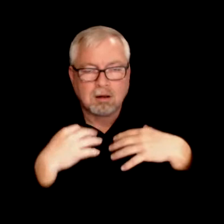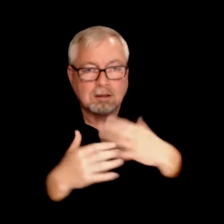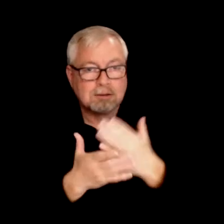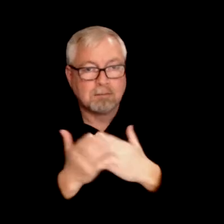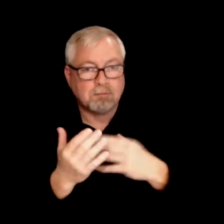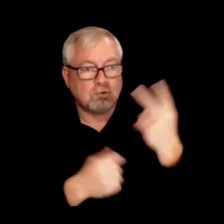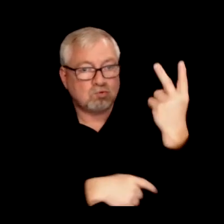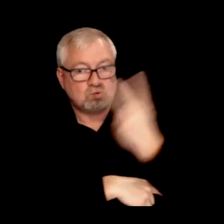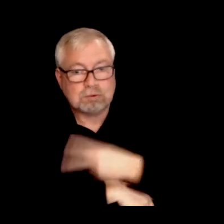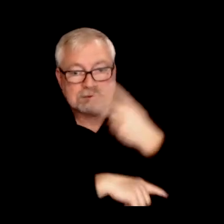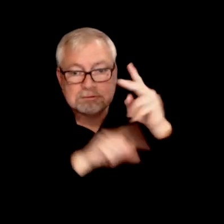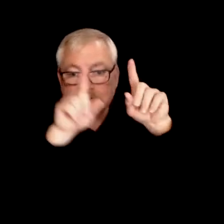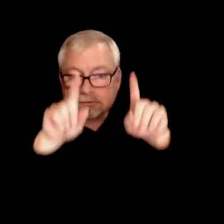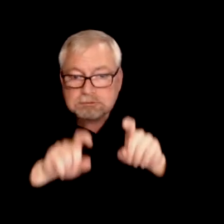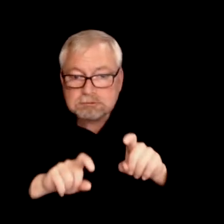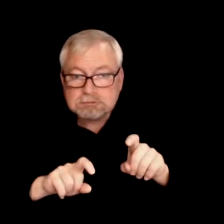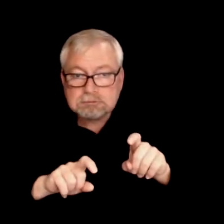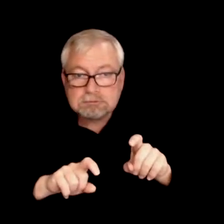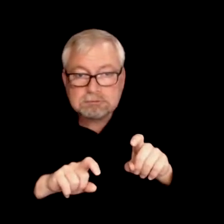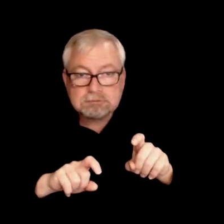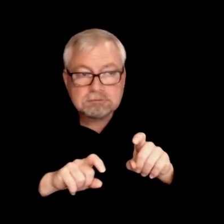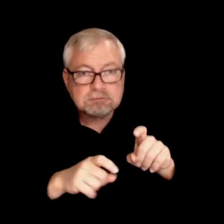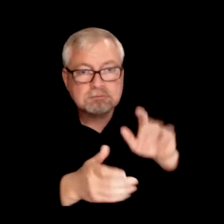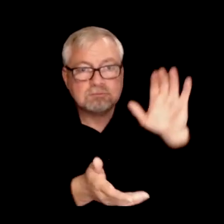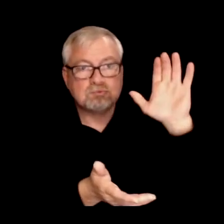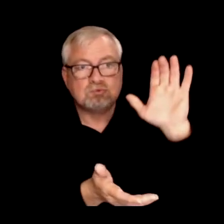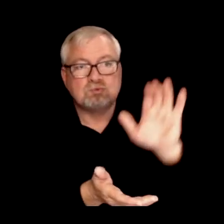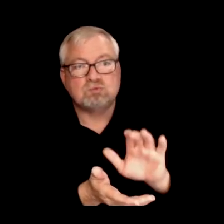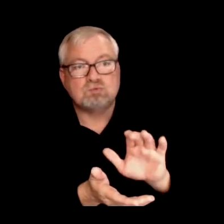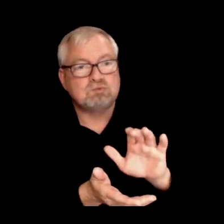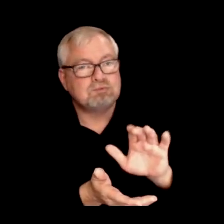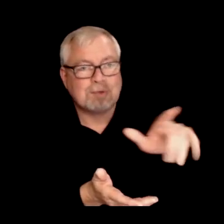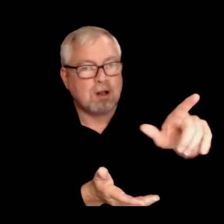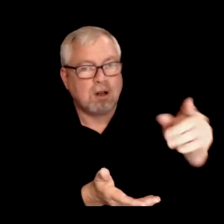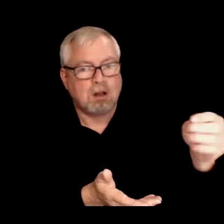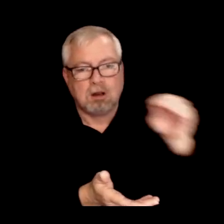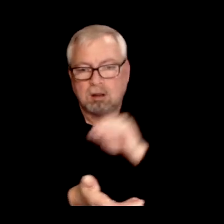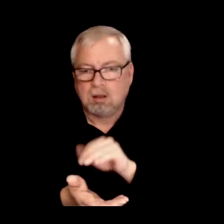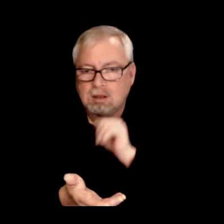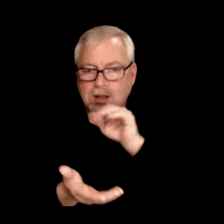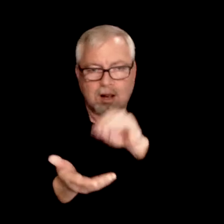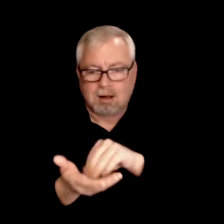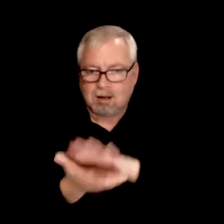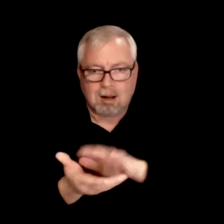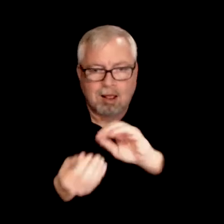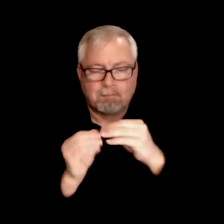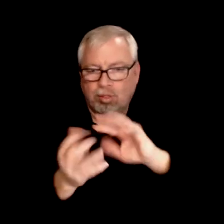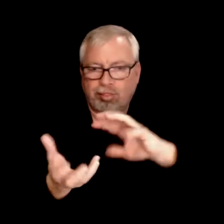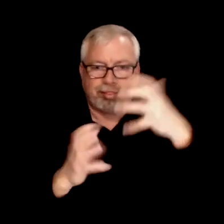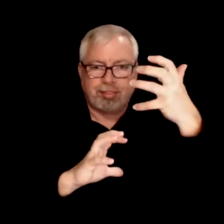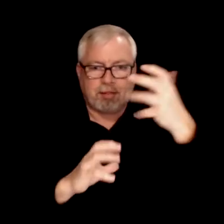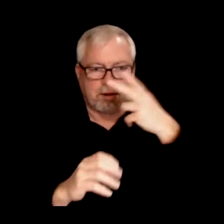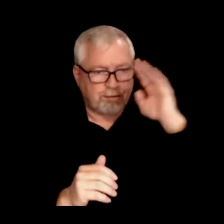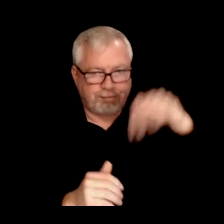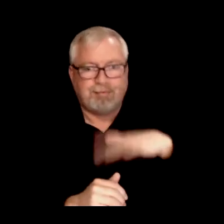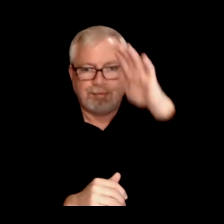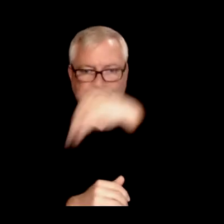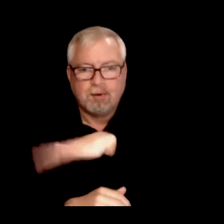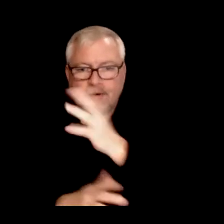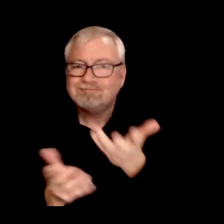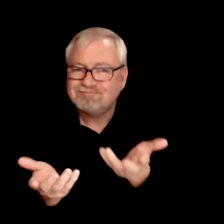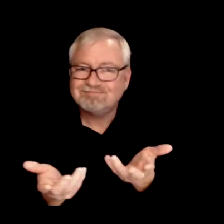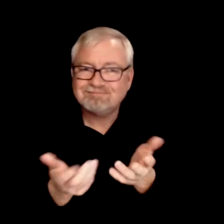not be a problem for being able to evaluate the situation. Sure. And while I have you